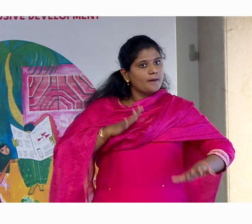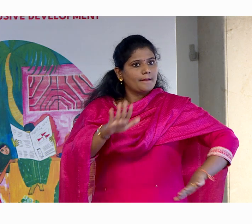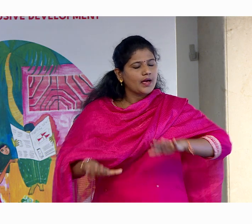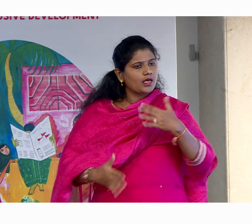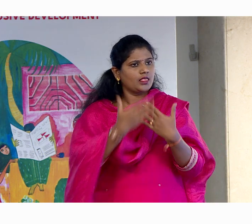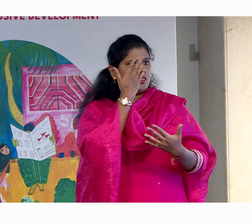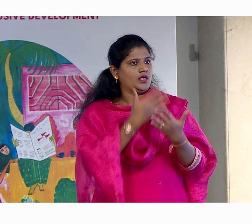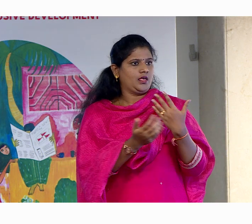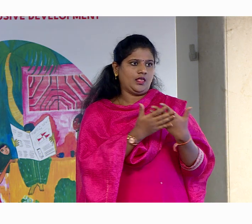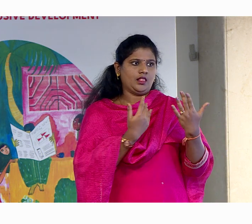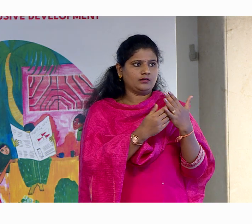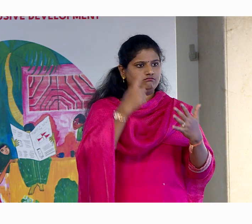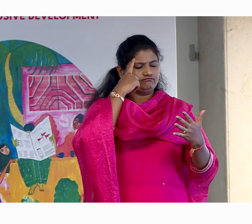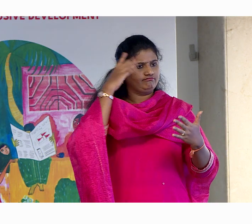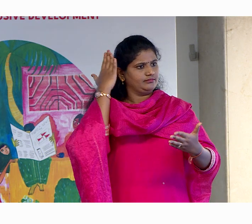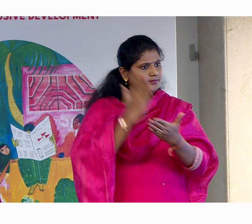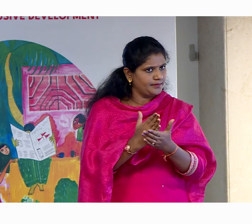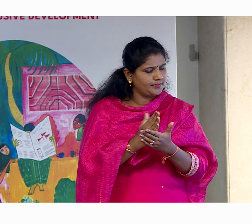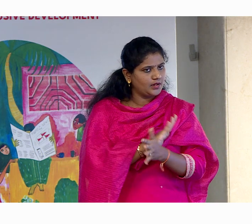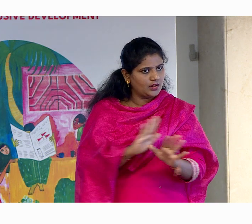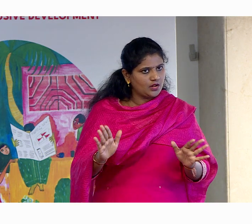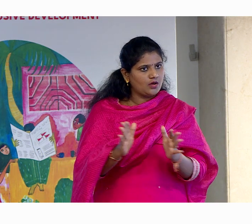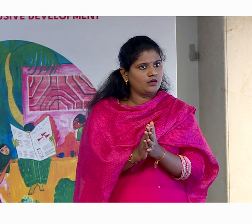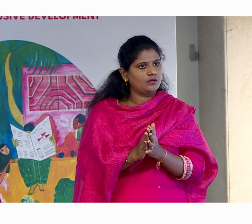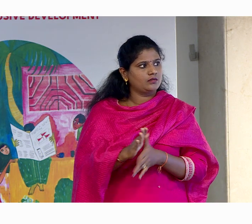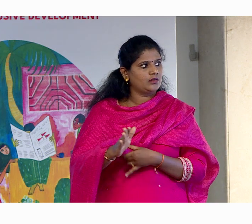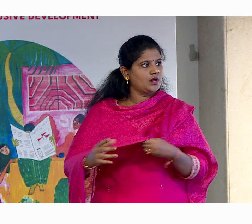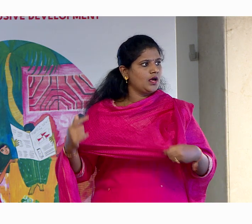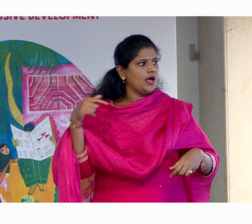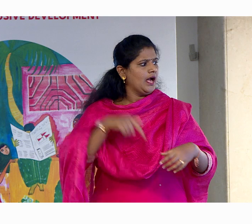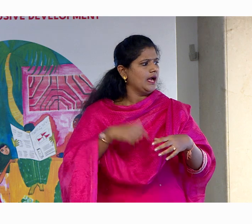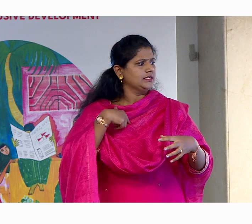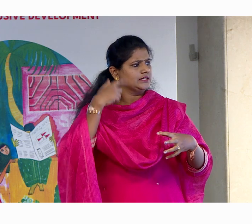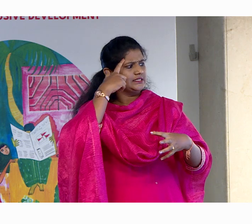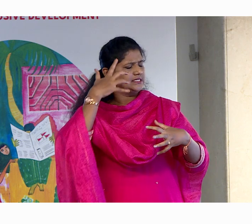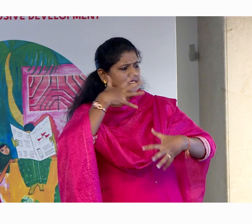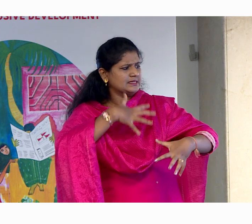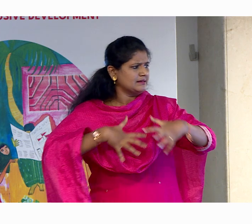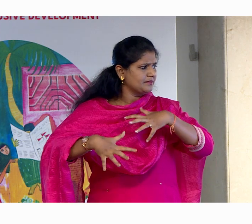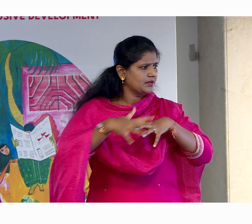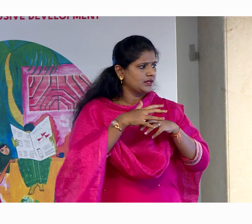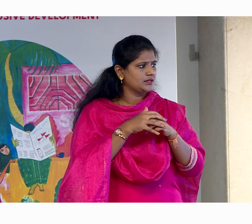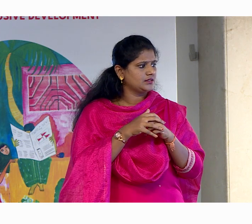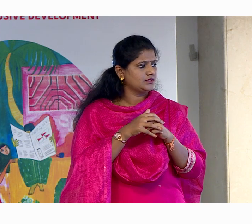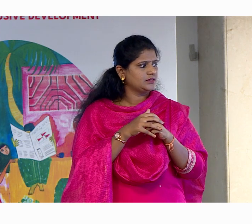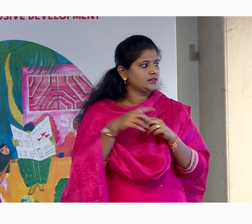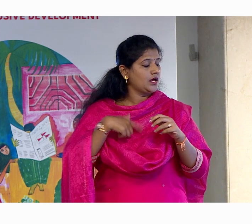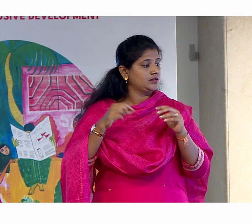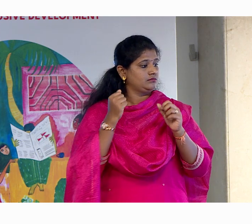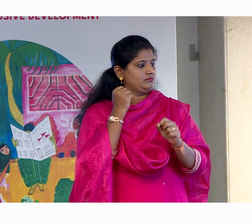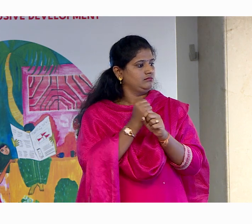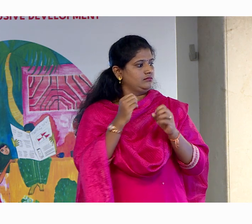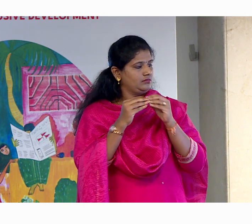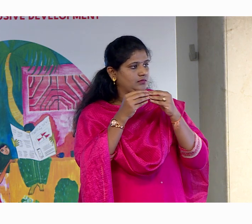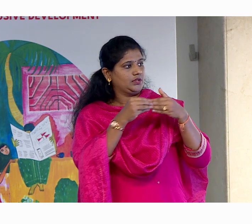side, 9 o'clock as it were, in this mush of spaghetti that's in our brains here, you've got the guidelines, of course,